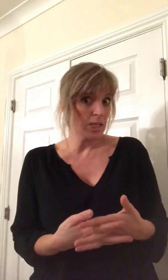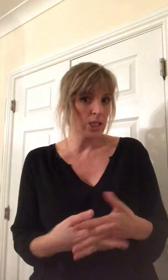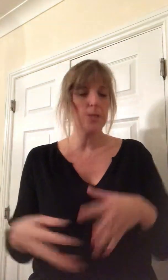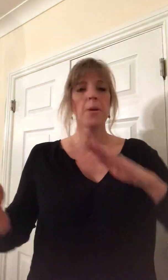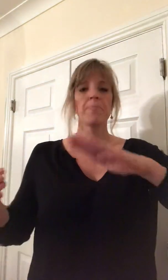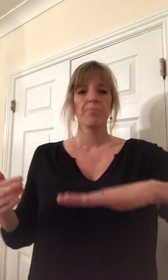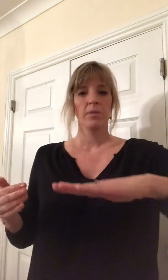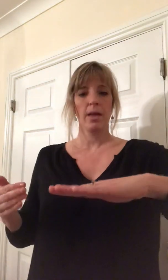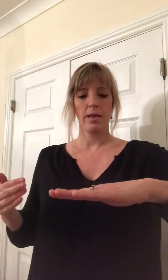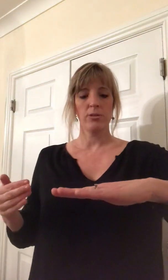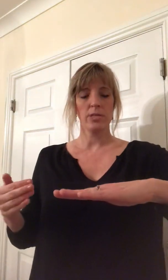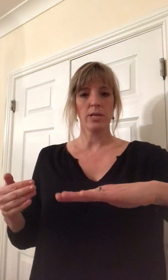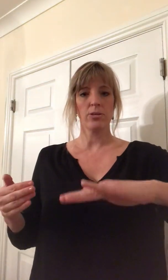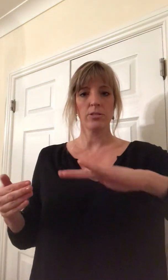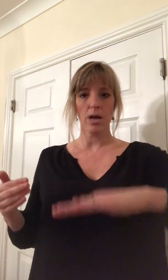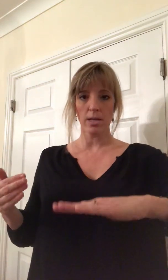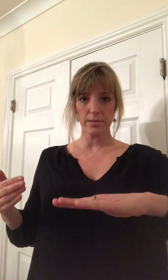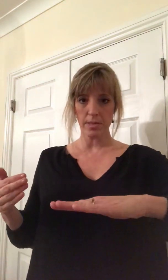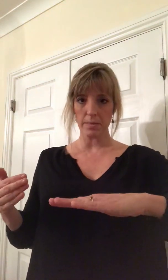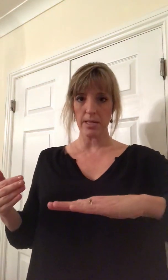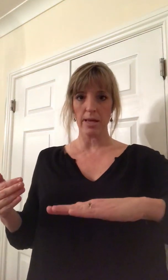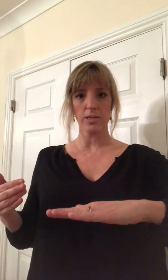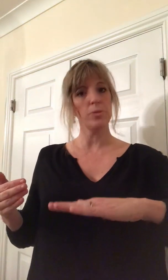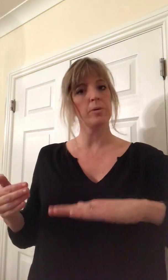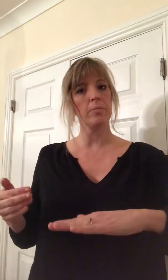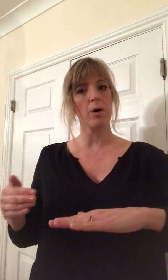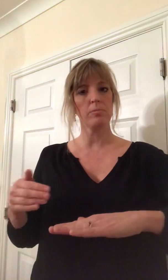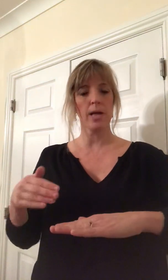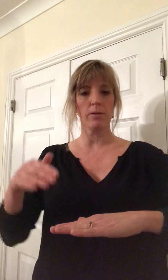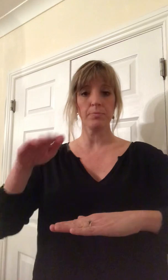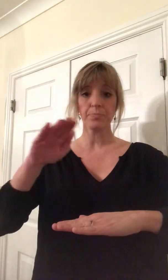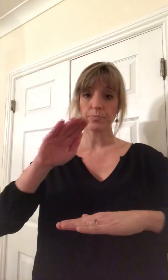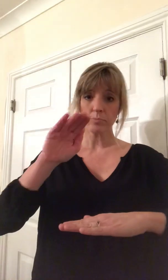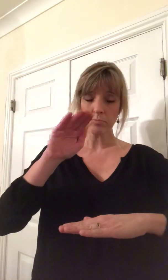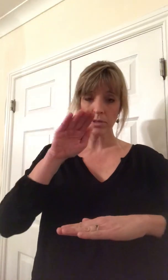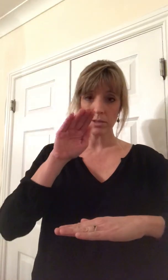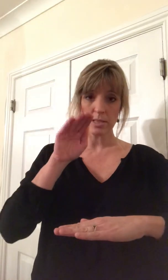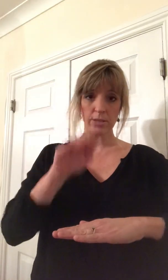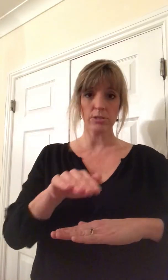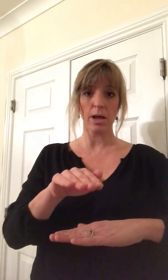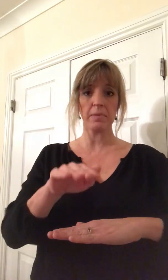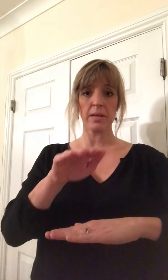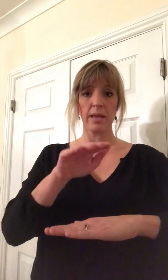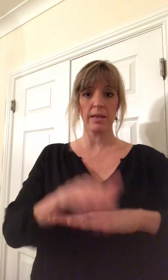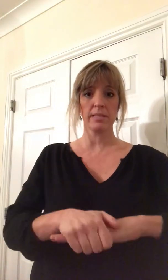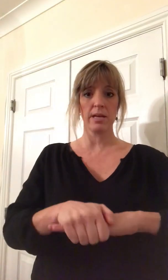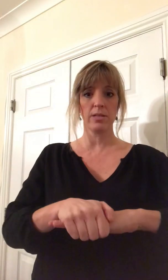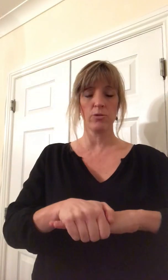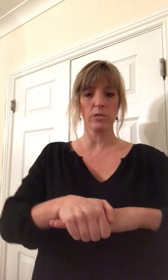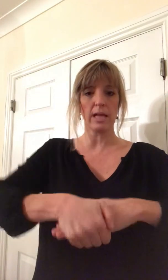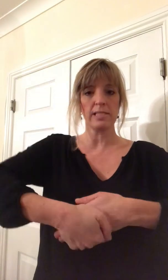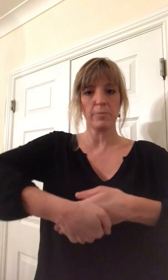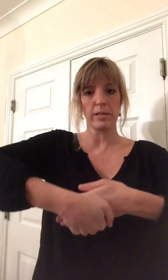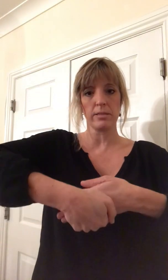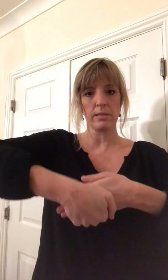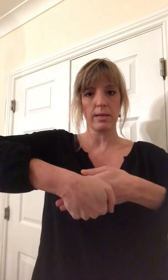here. Okay, you take your non-dominant hand, you put it palm down. You take your dominant hand and you clasp it like